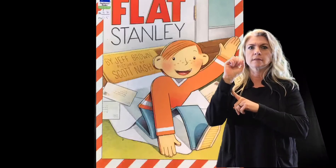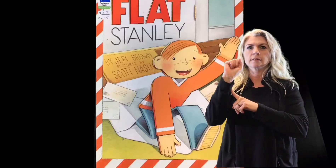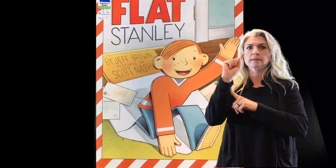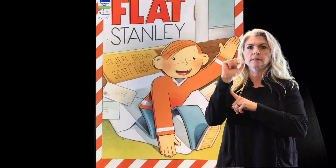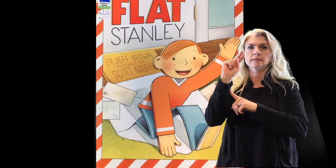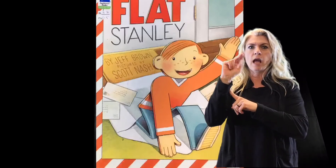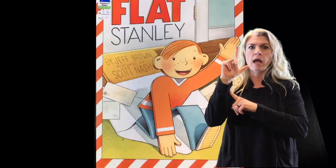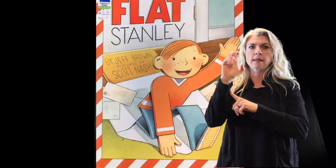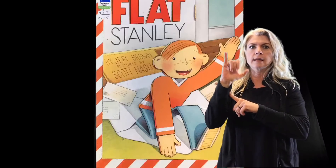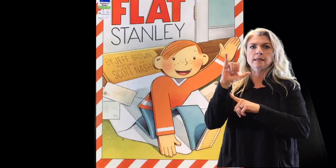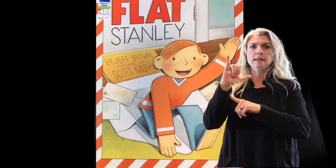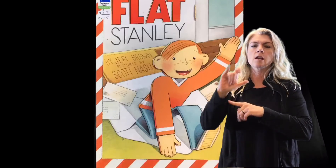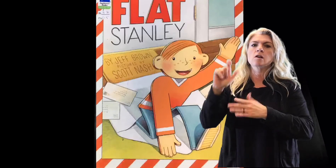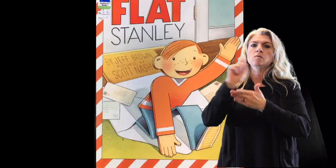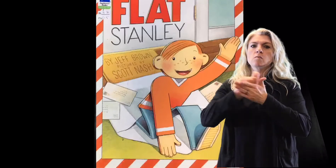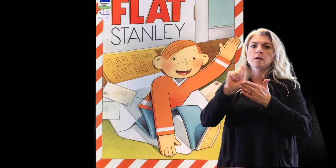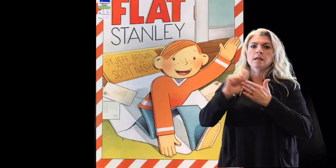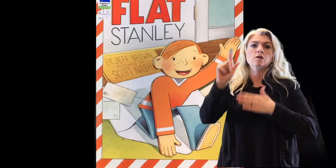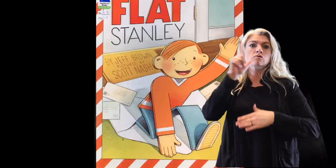Flat Stanley.